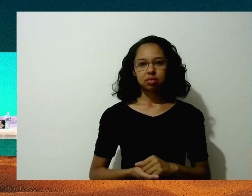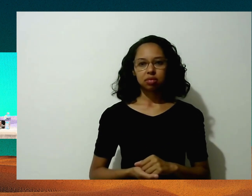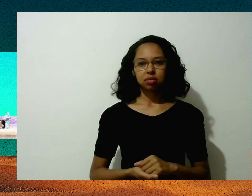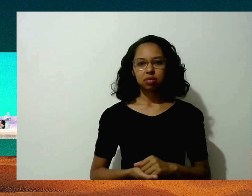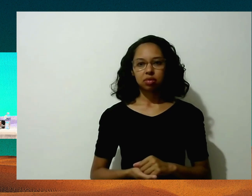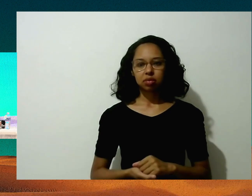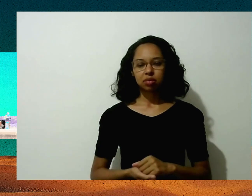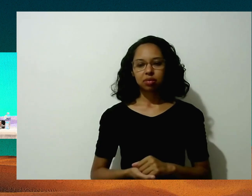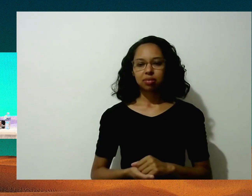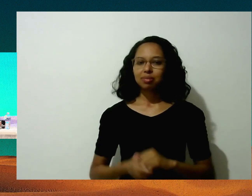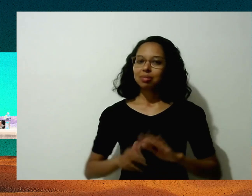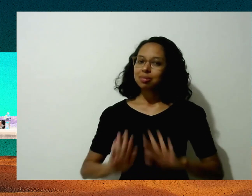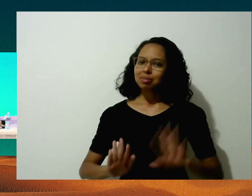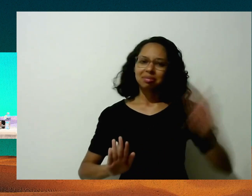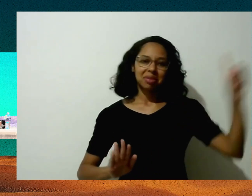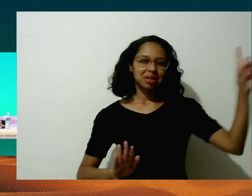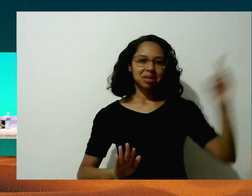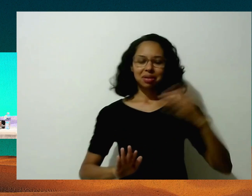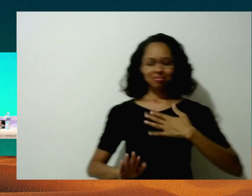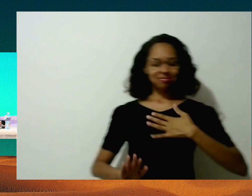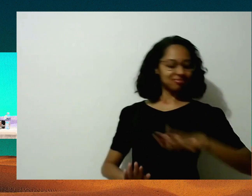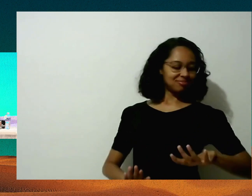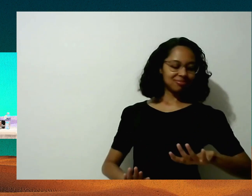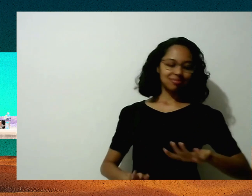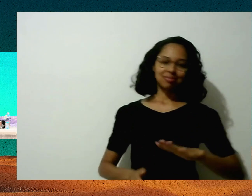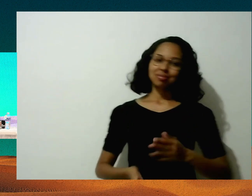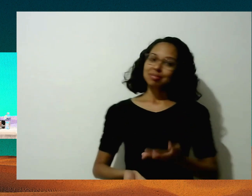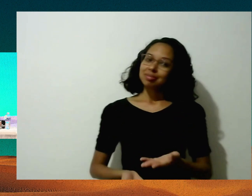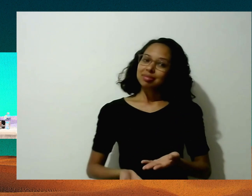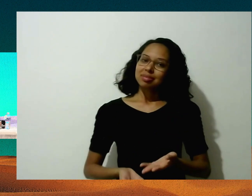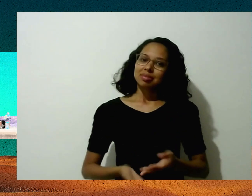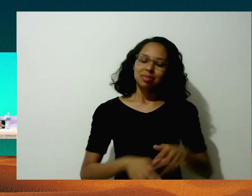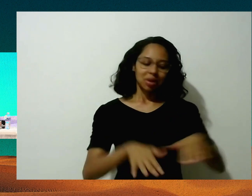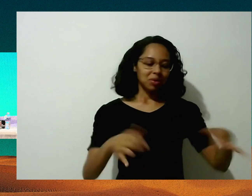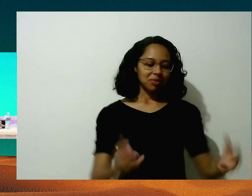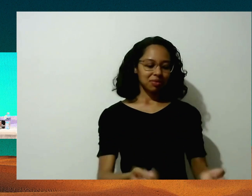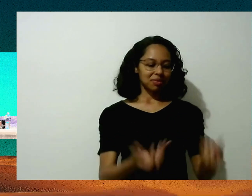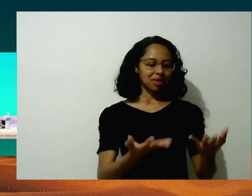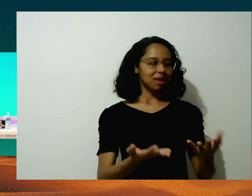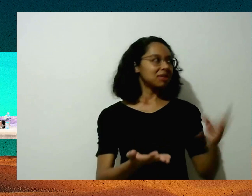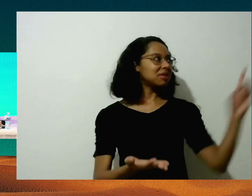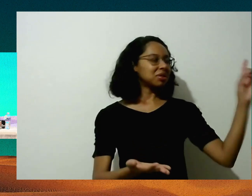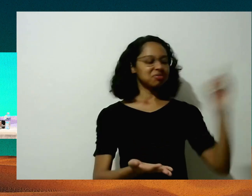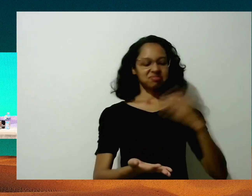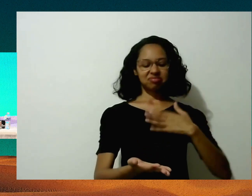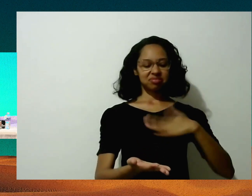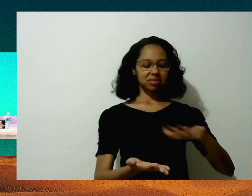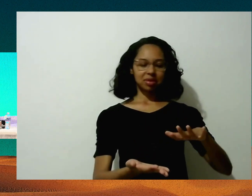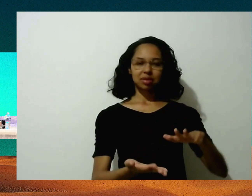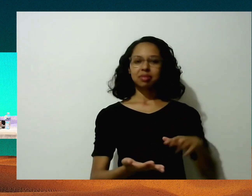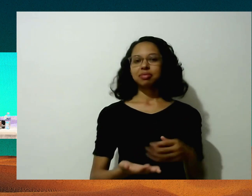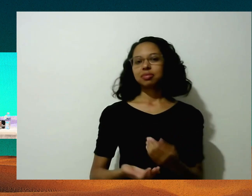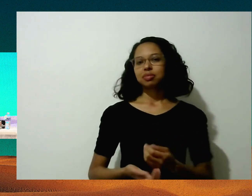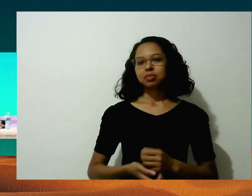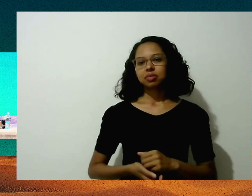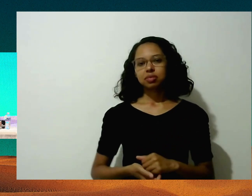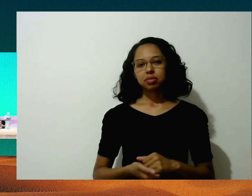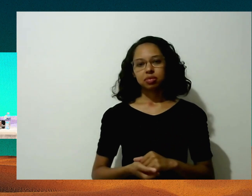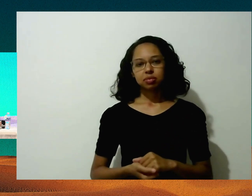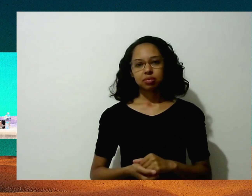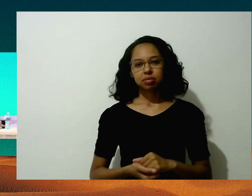Mas Deus não se agradou dele nem da sua oferta. But God was pleased on him and his offering. Parece que Deus